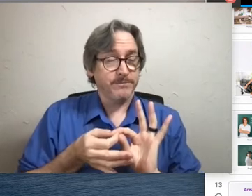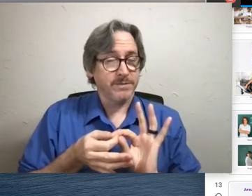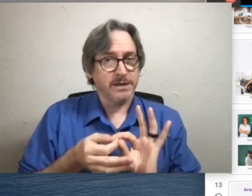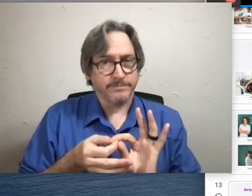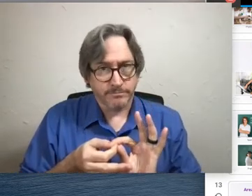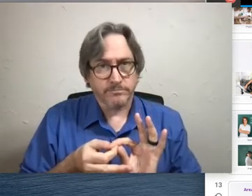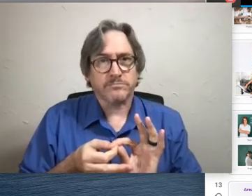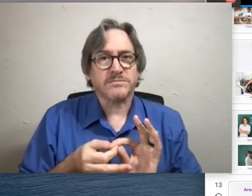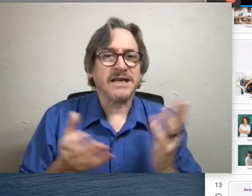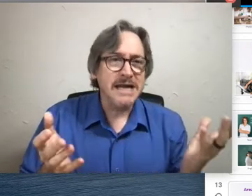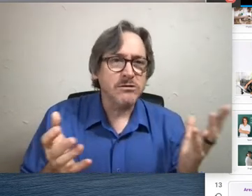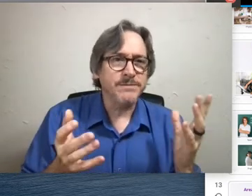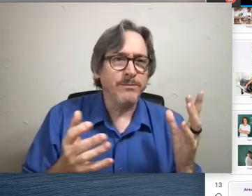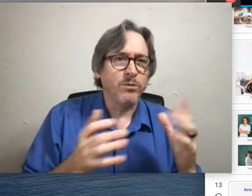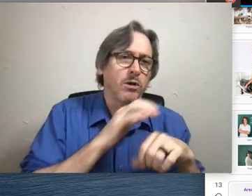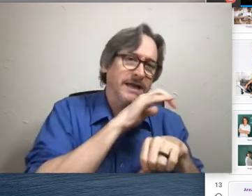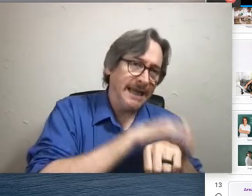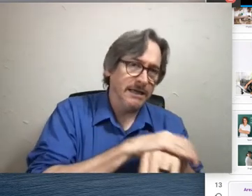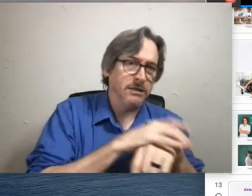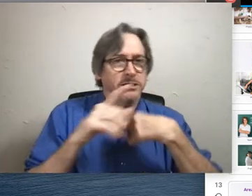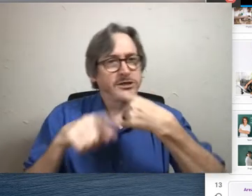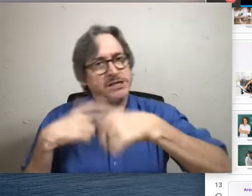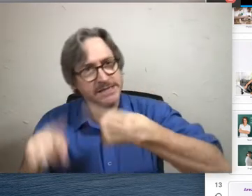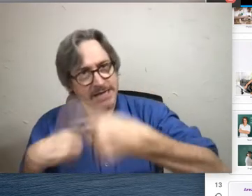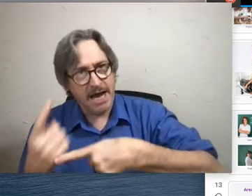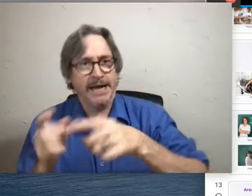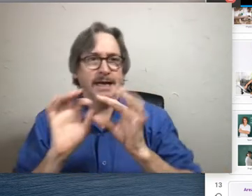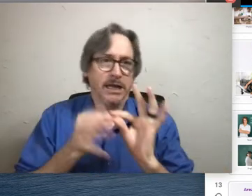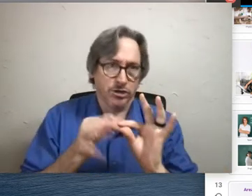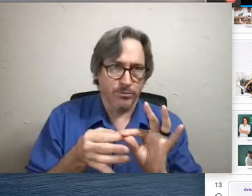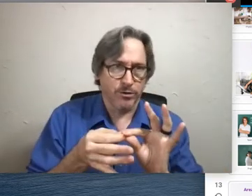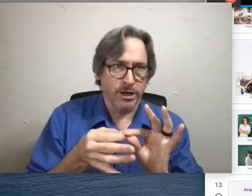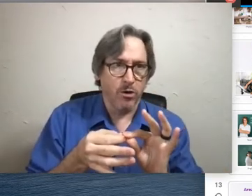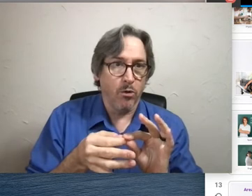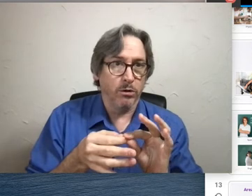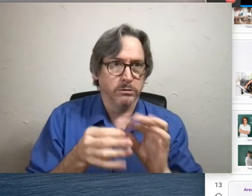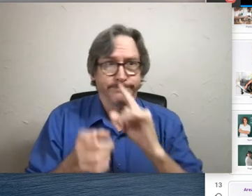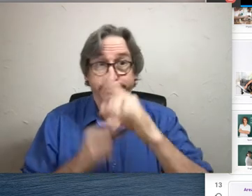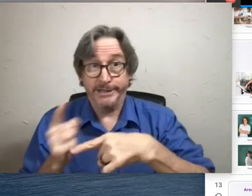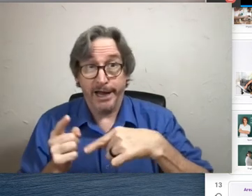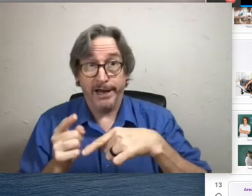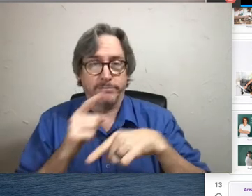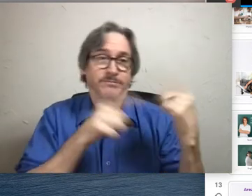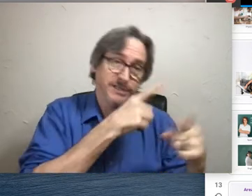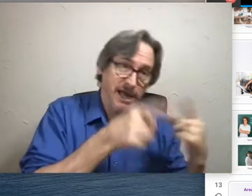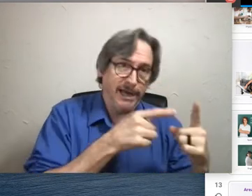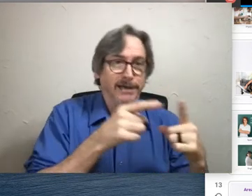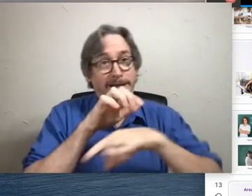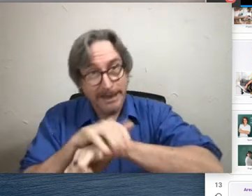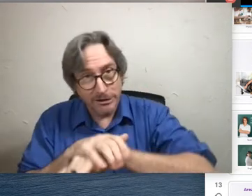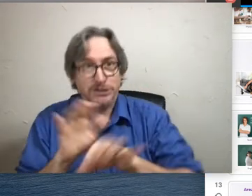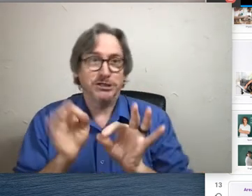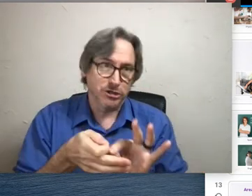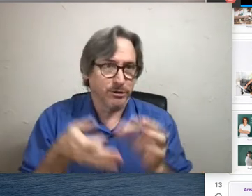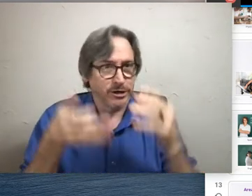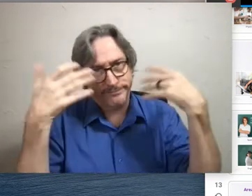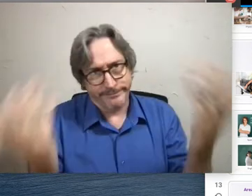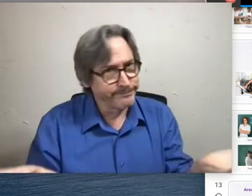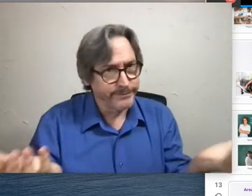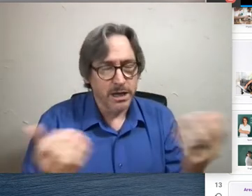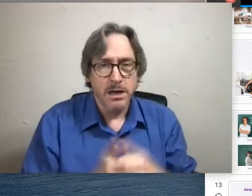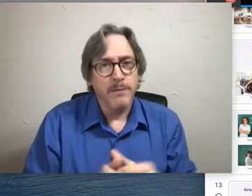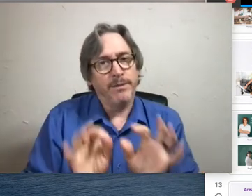Interpreting. Now, some people go like English sign interpreting or sign English